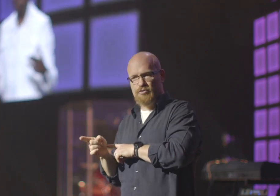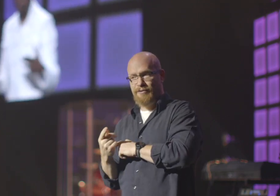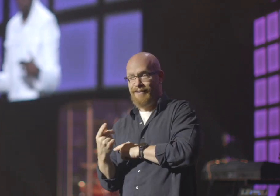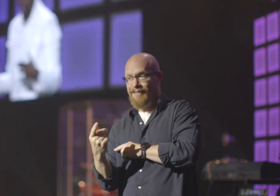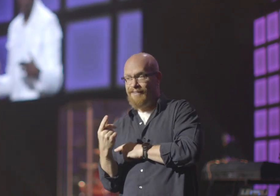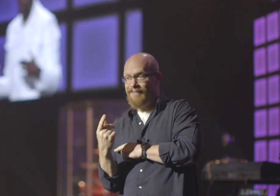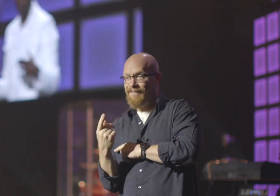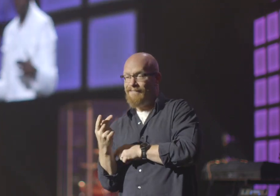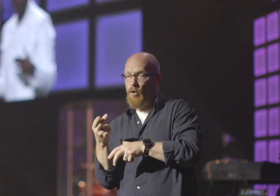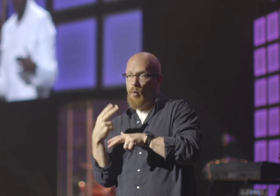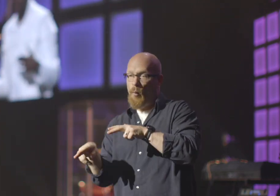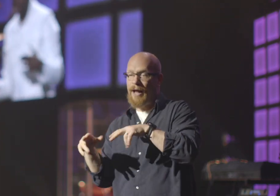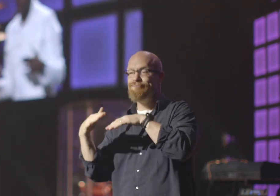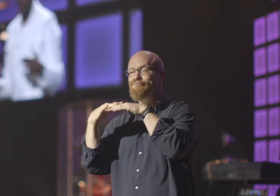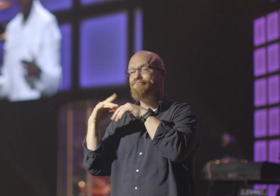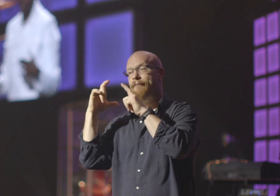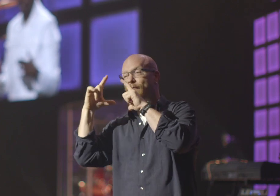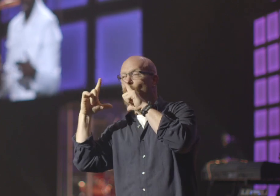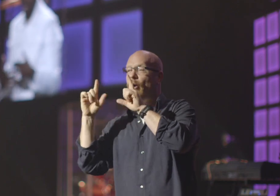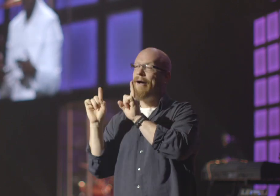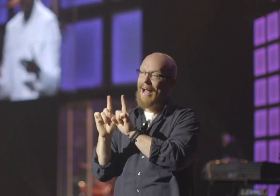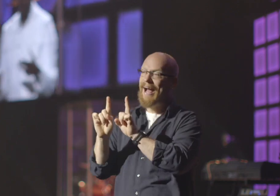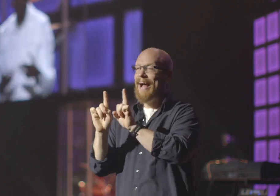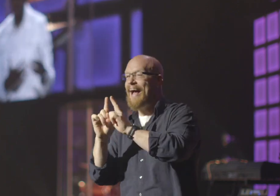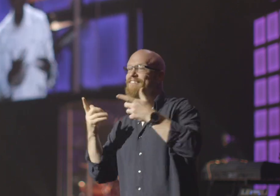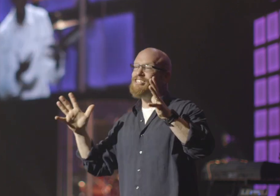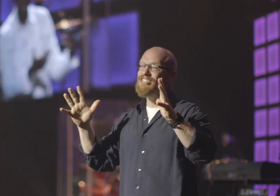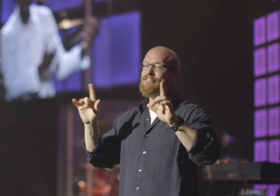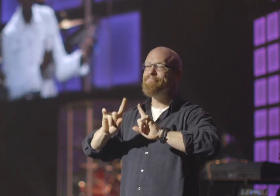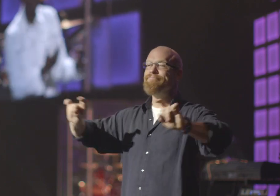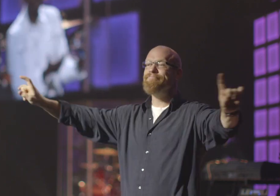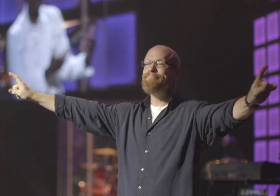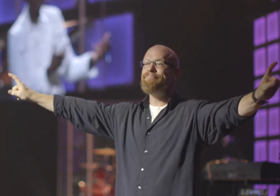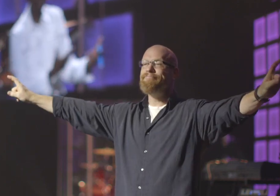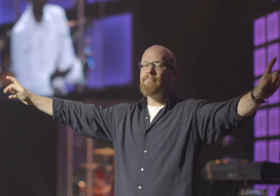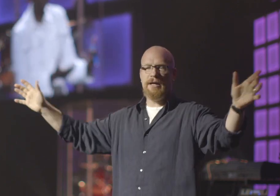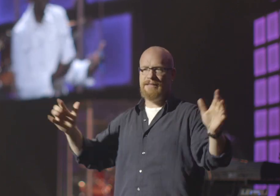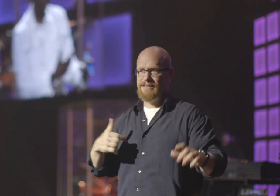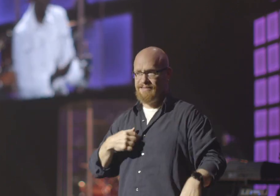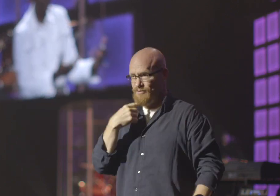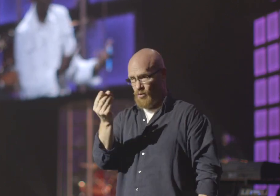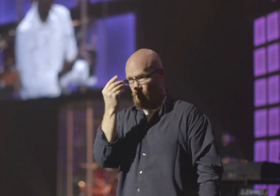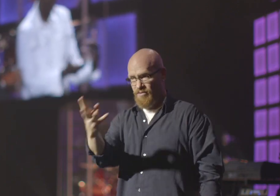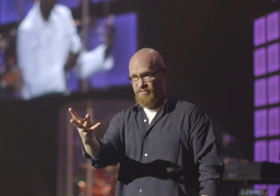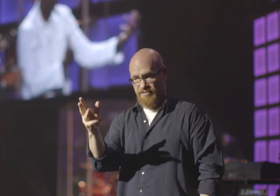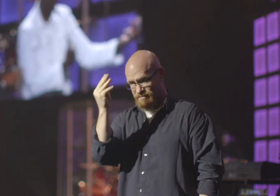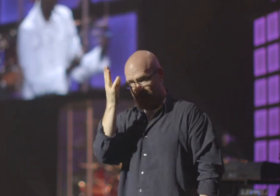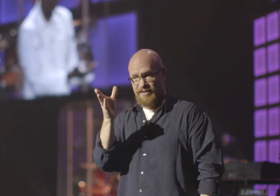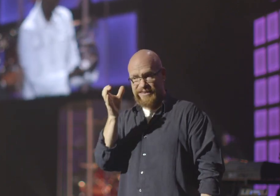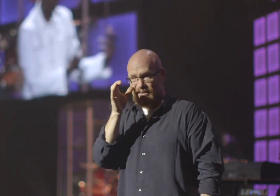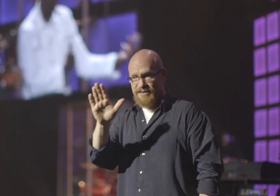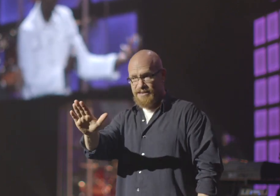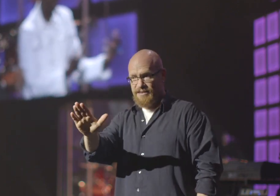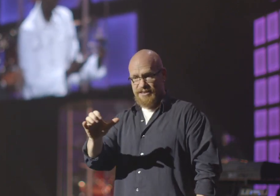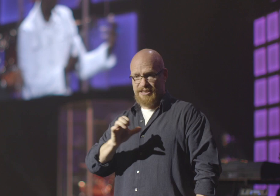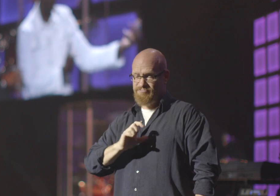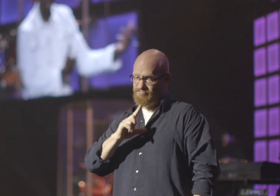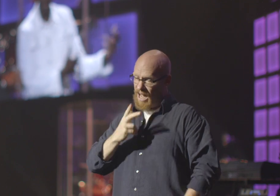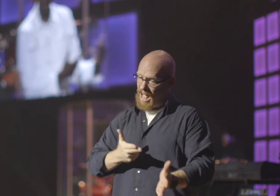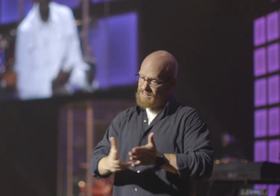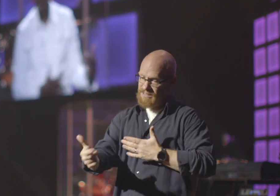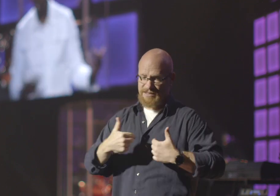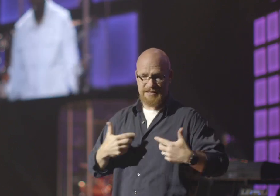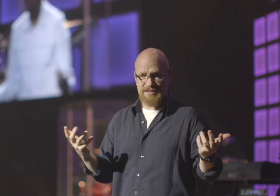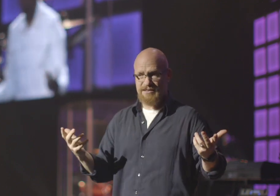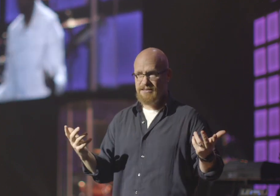photo ops, right? Because that's how when we started talking, I said, listen, man, I mean, we are straight shooters with one another, that's my friend,